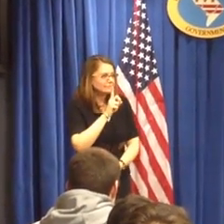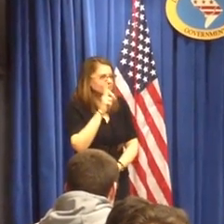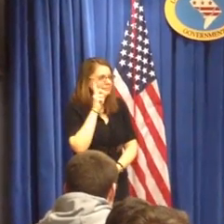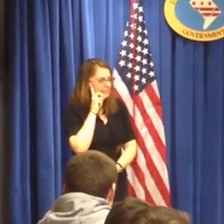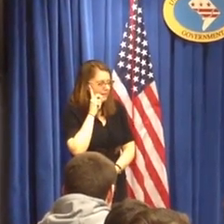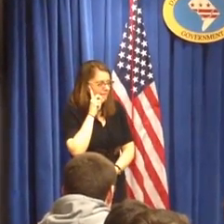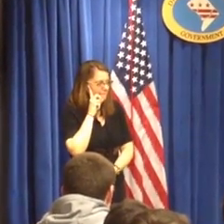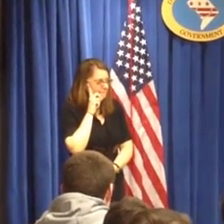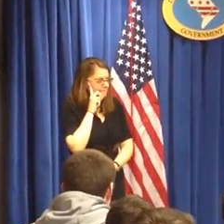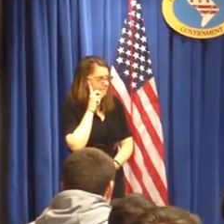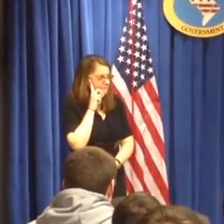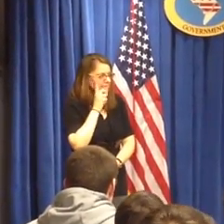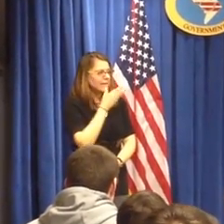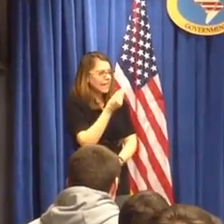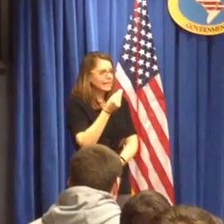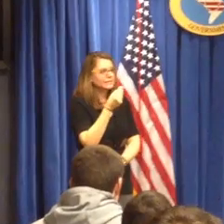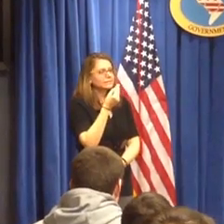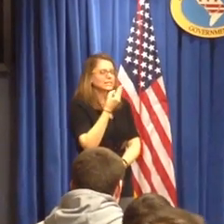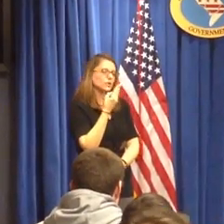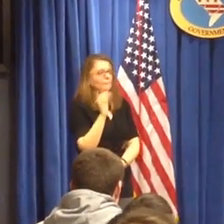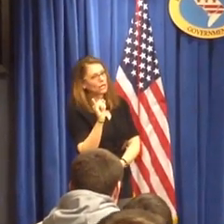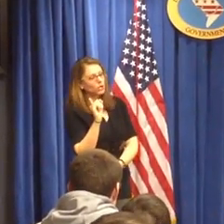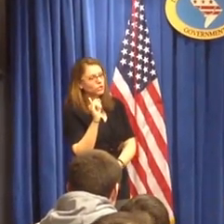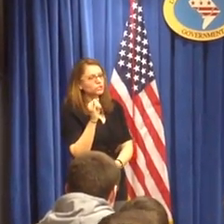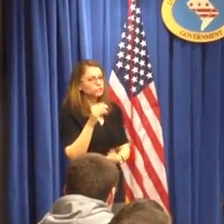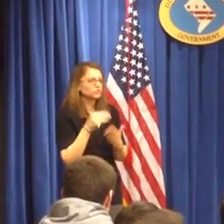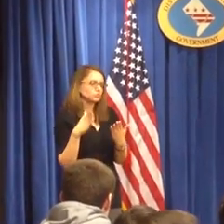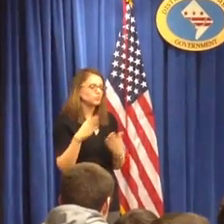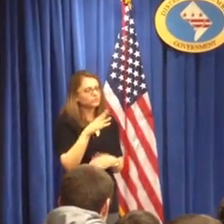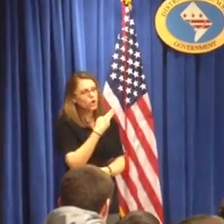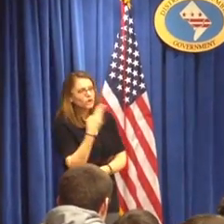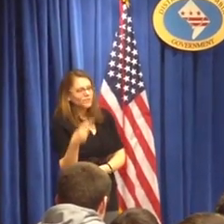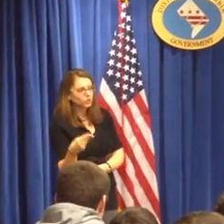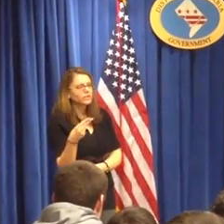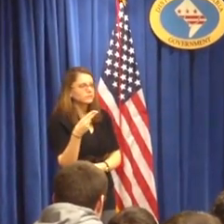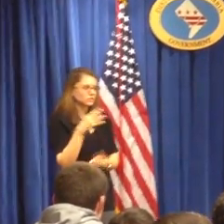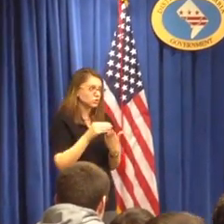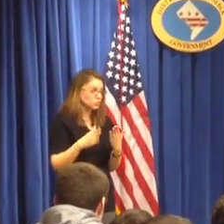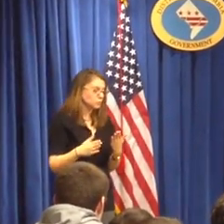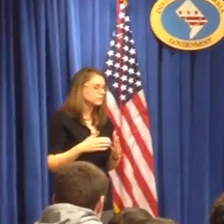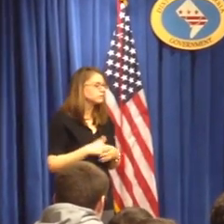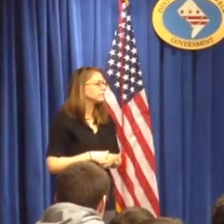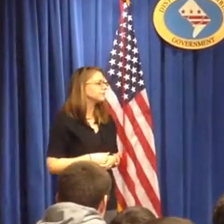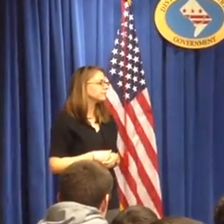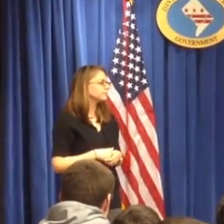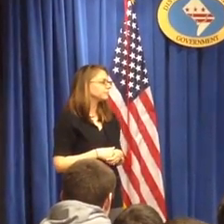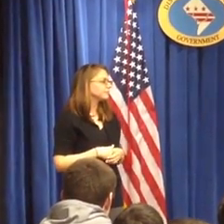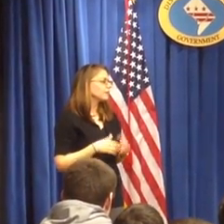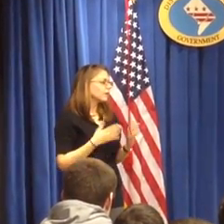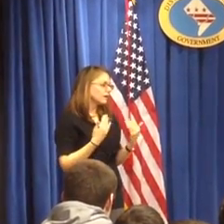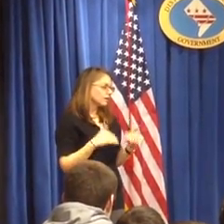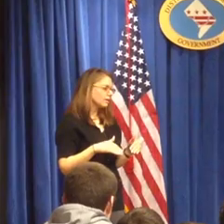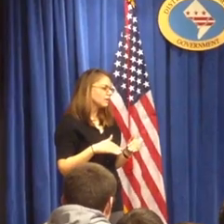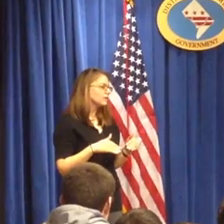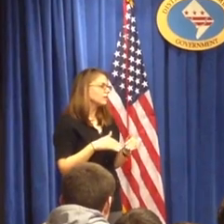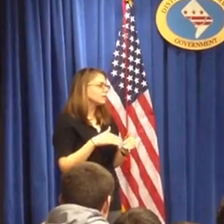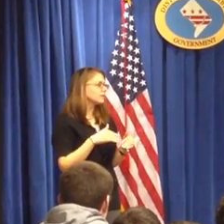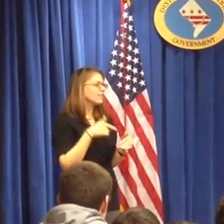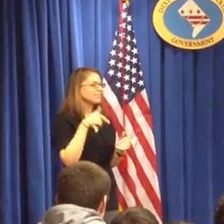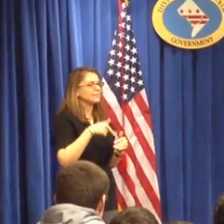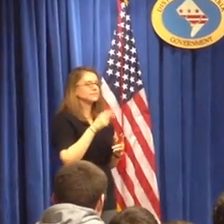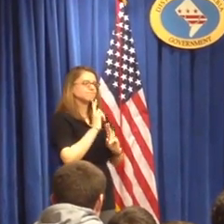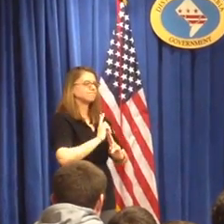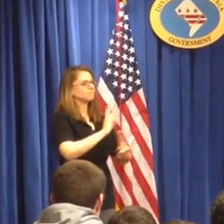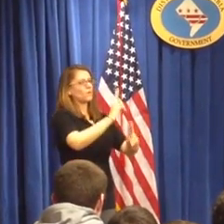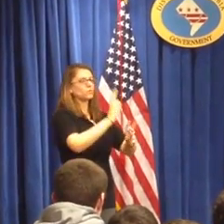and hearing impaired students and hard of hearing students, And whereas this